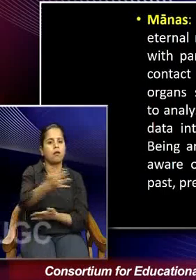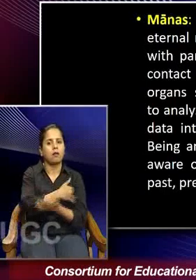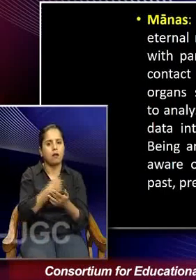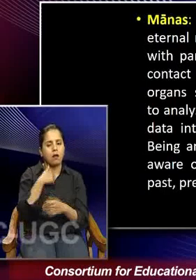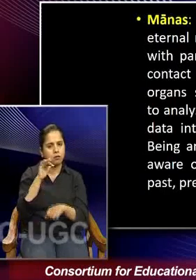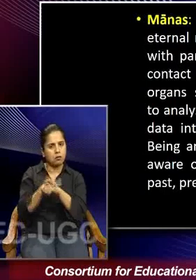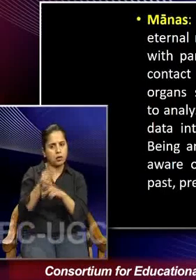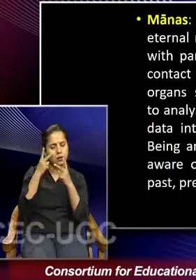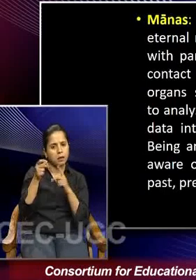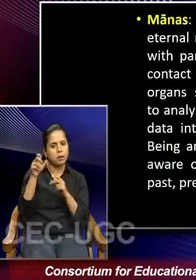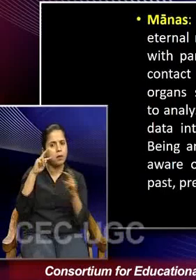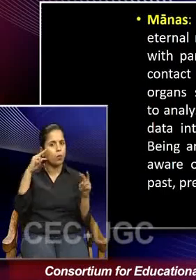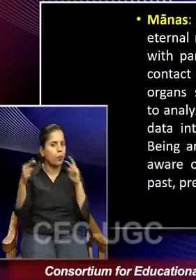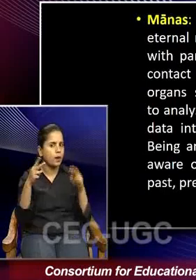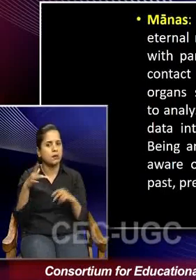determine perceptions.